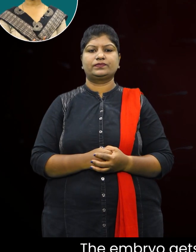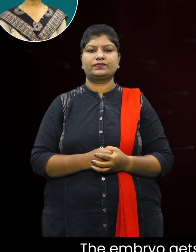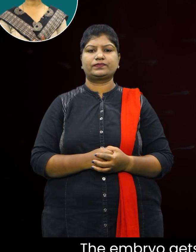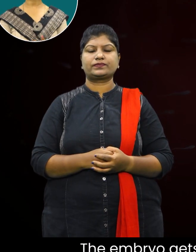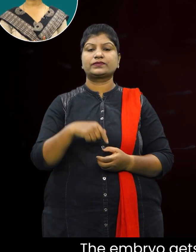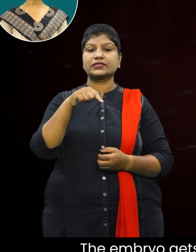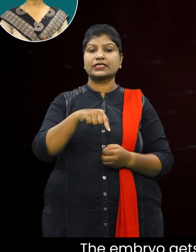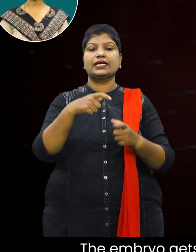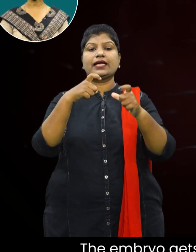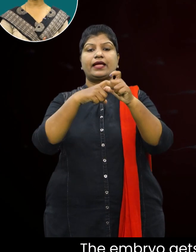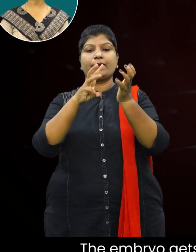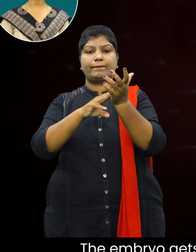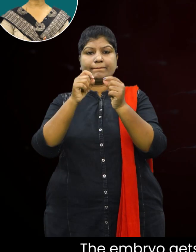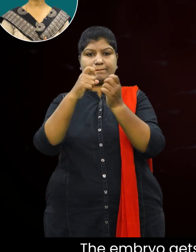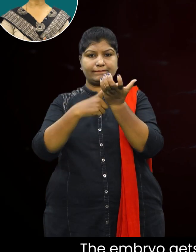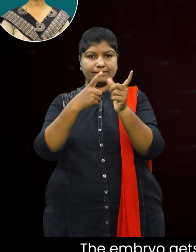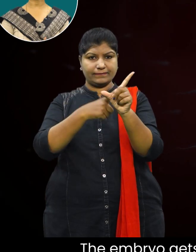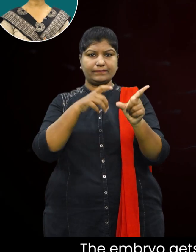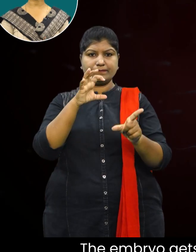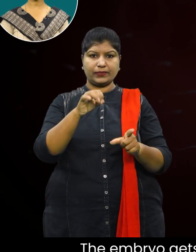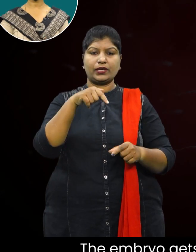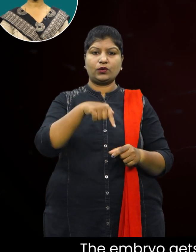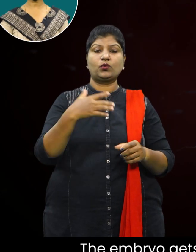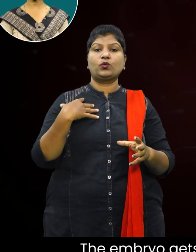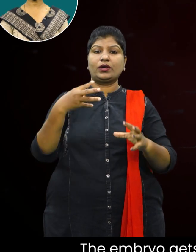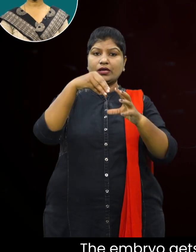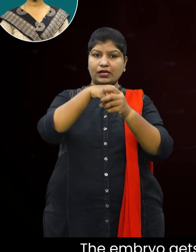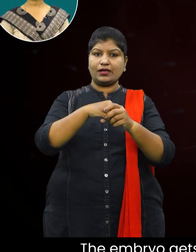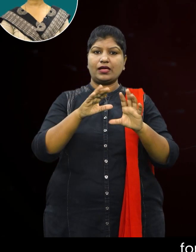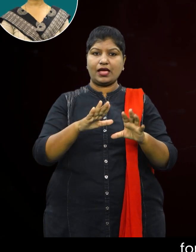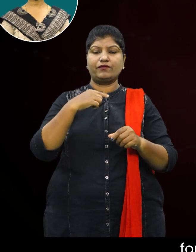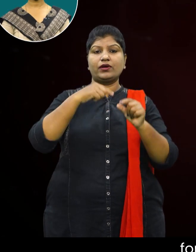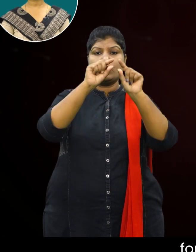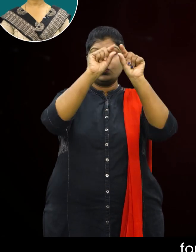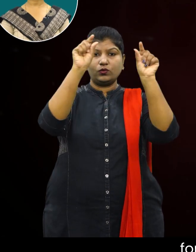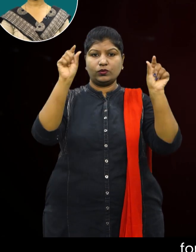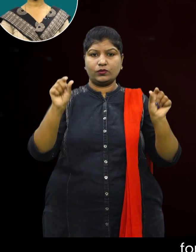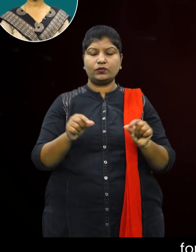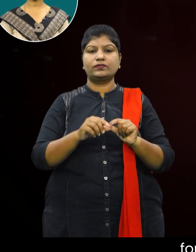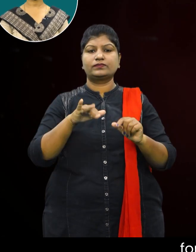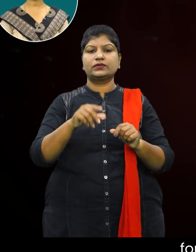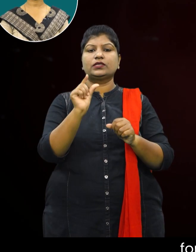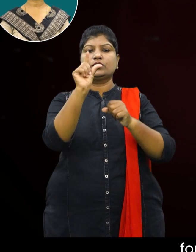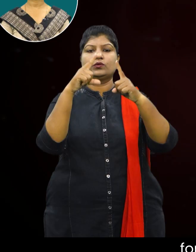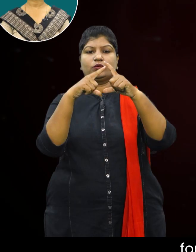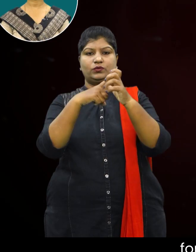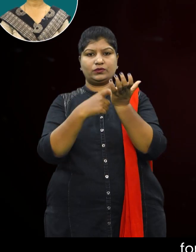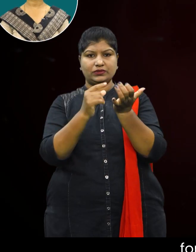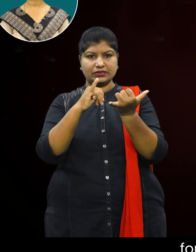The embryo gets embedded in the wall of the uterus for further development.